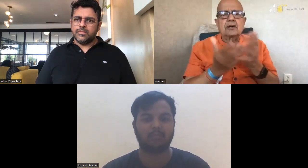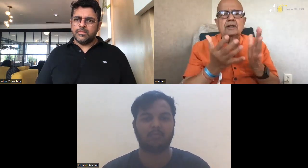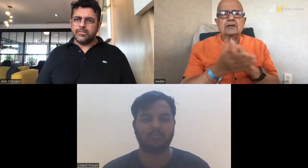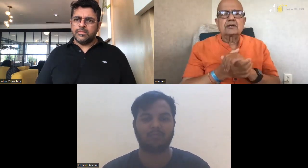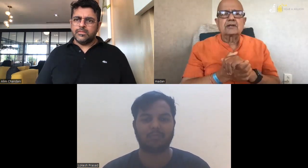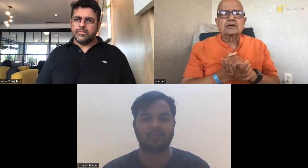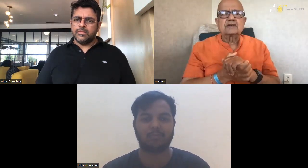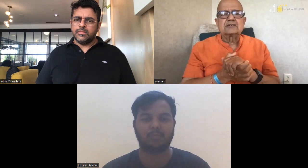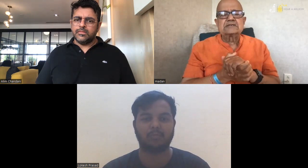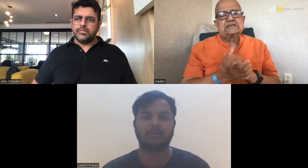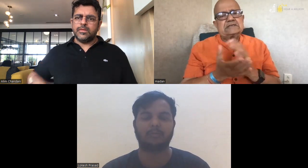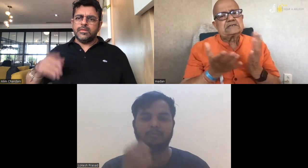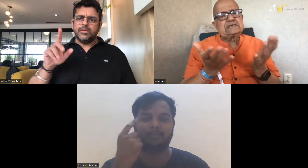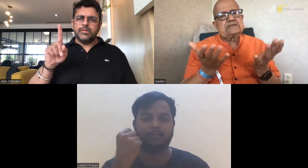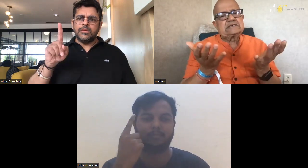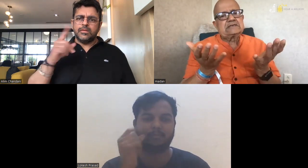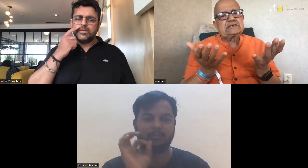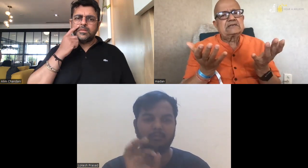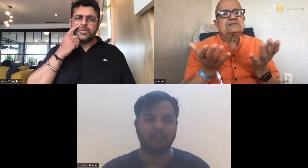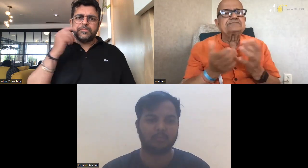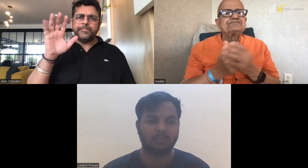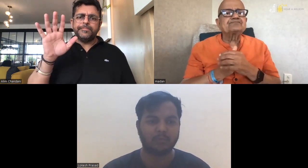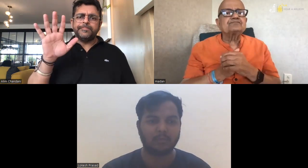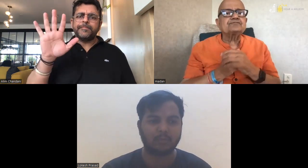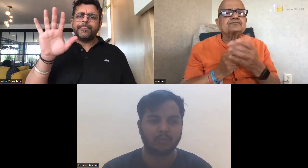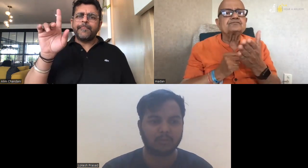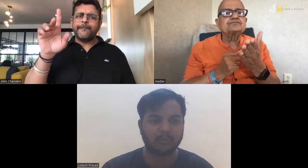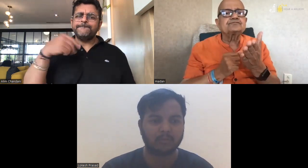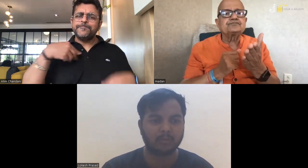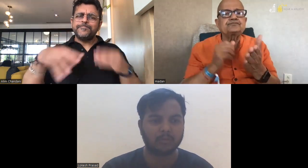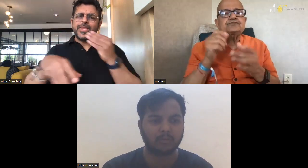Men, can we get back to you? Anyone?